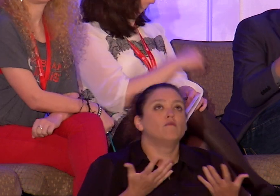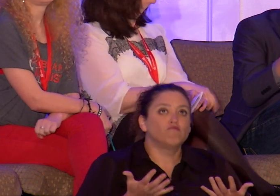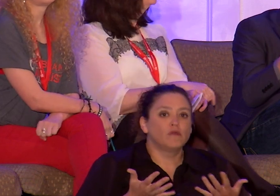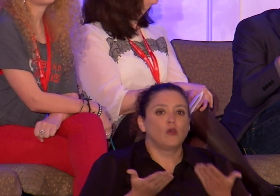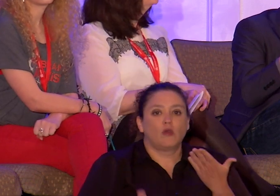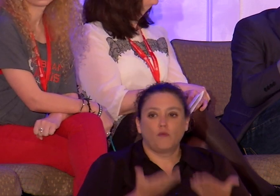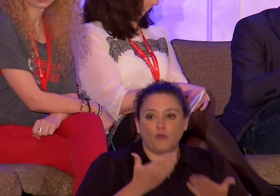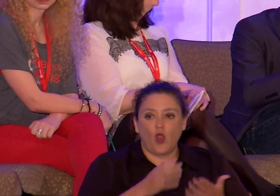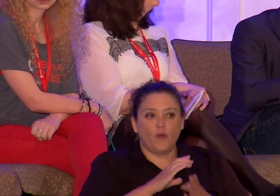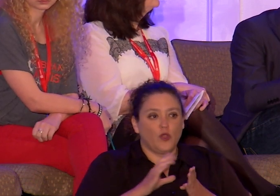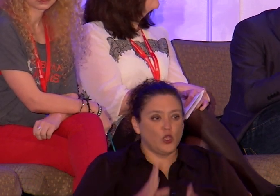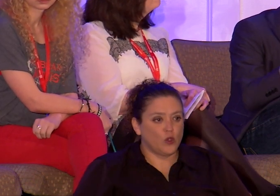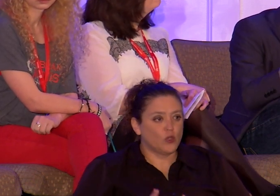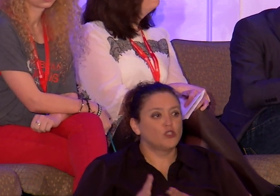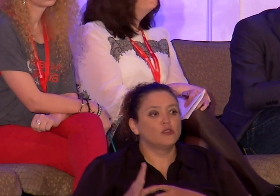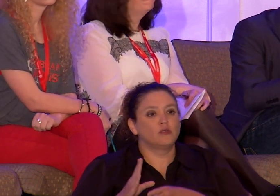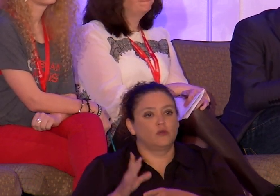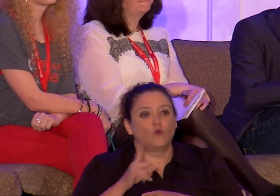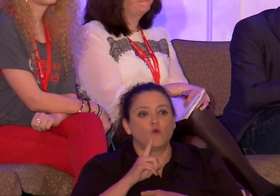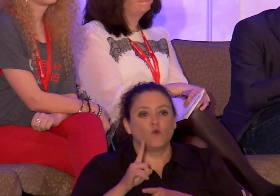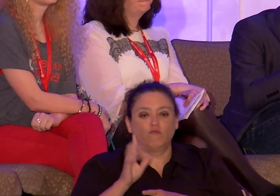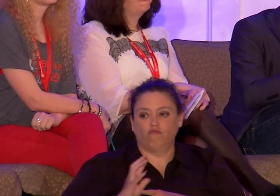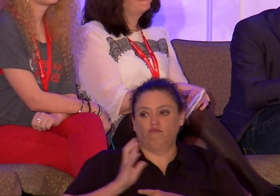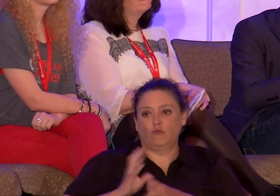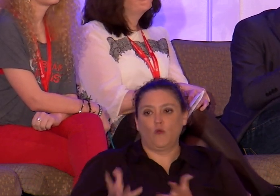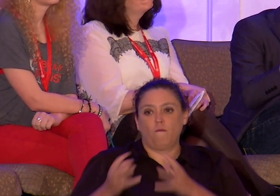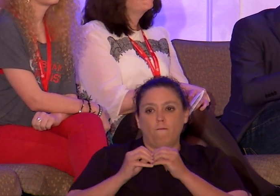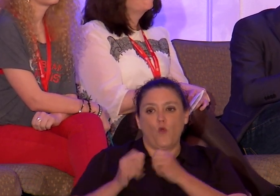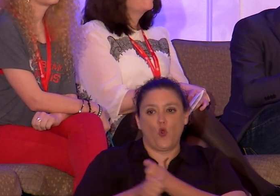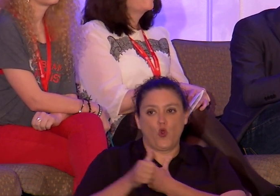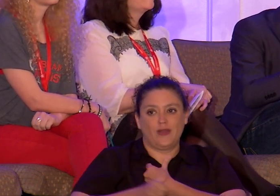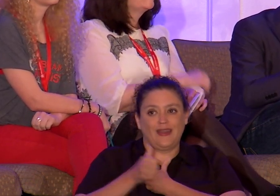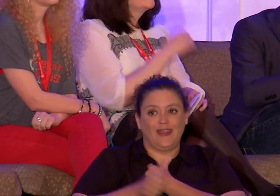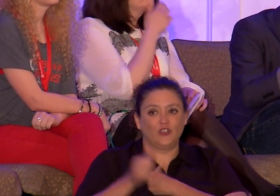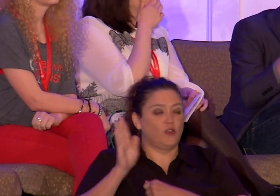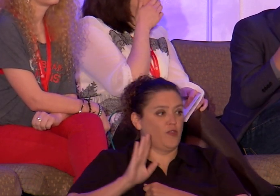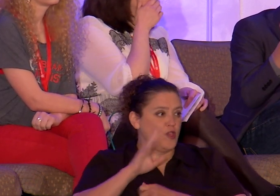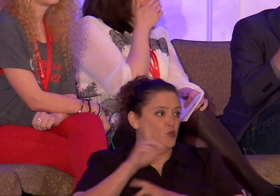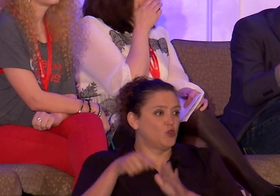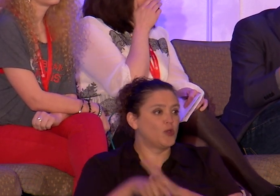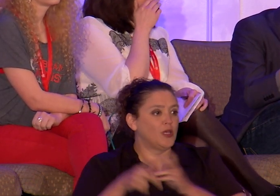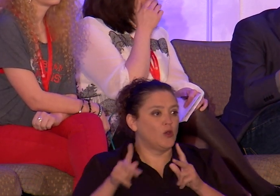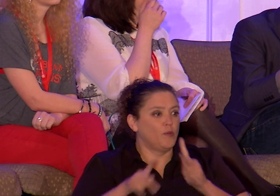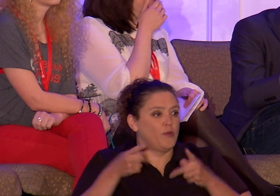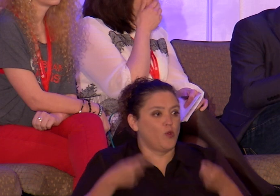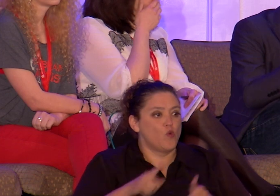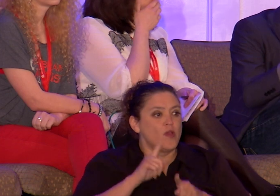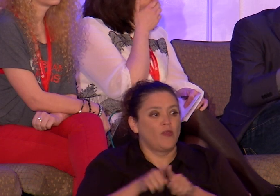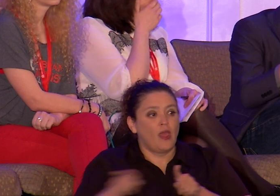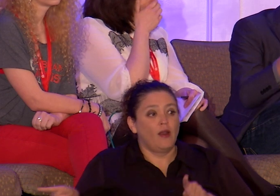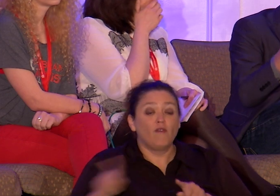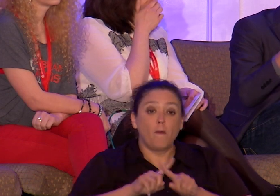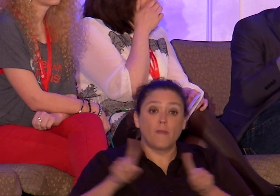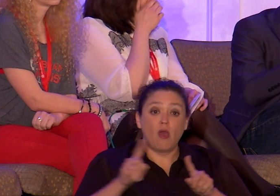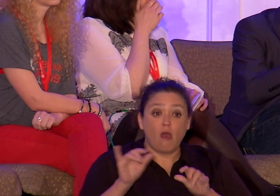was dangerous in some centuries, and that's true, they used to kill heretics, but it also needs to be mentioned that I